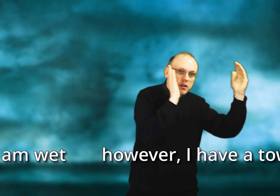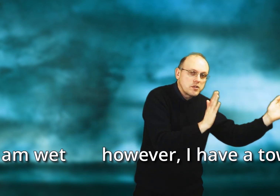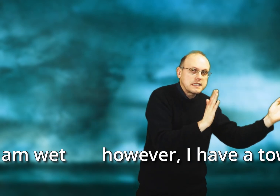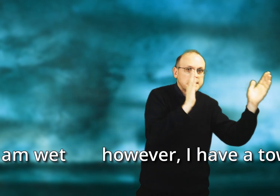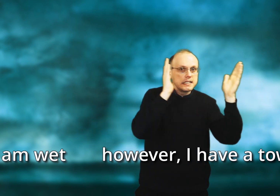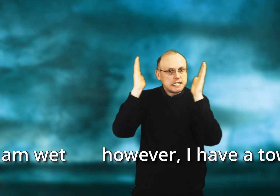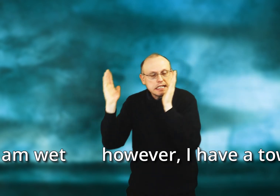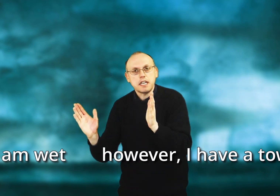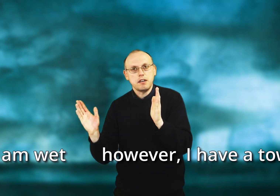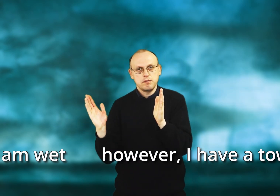clauses here.